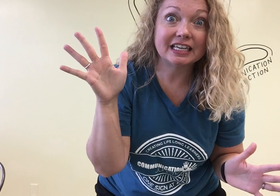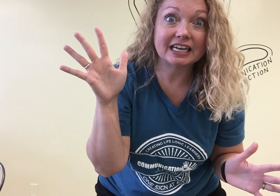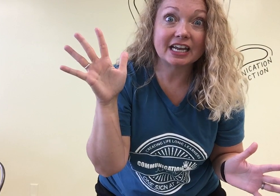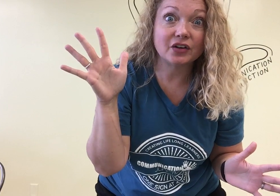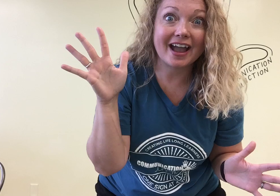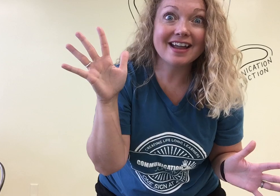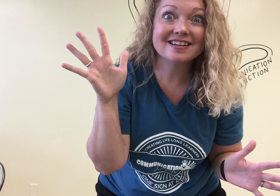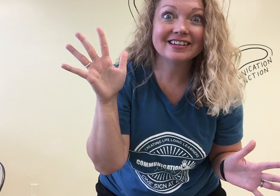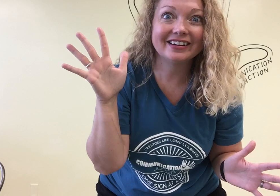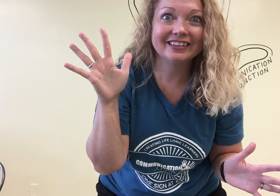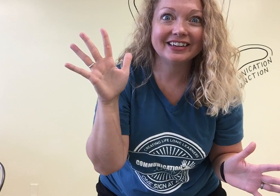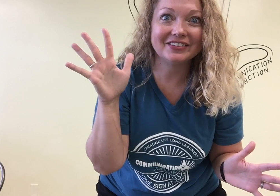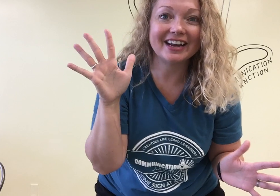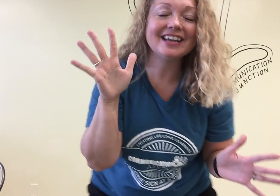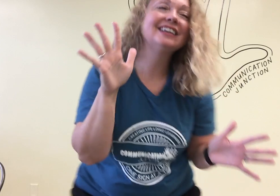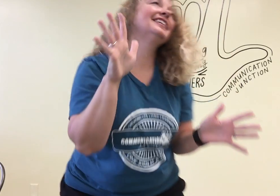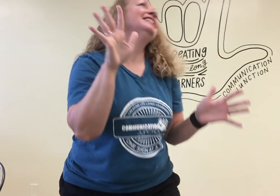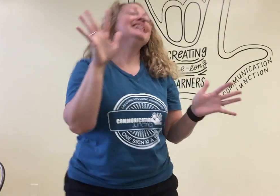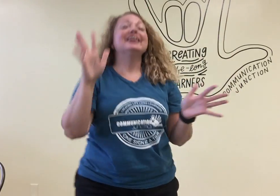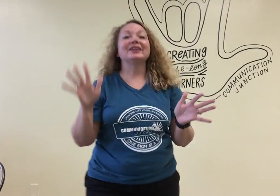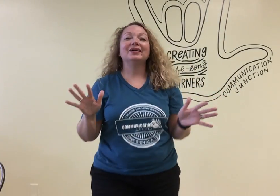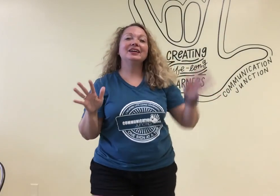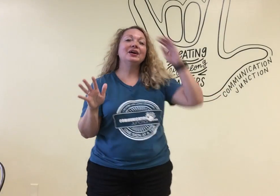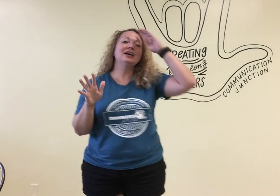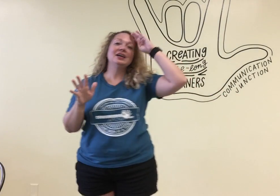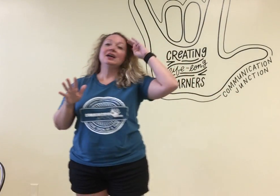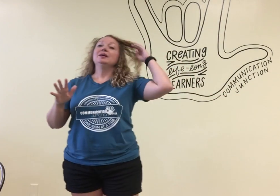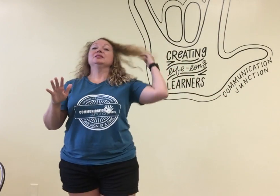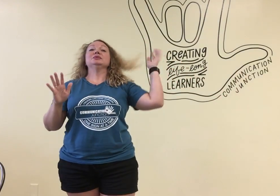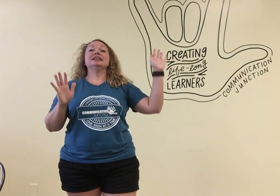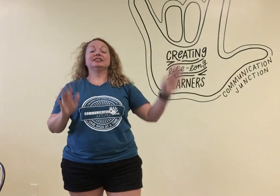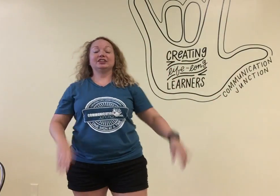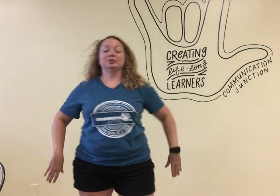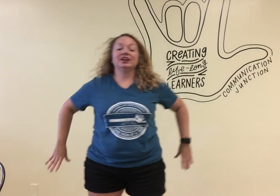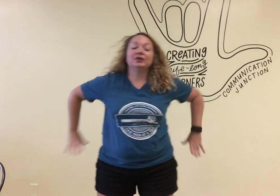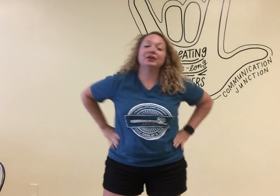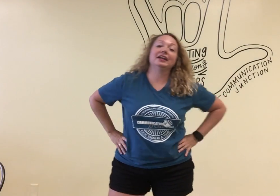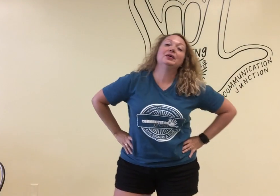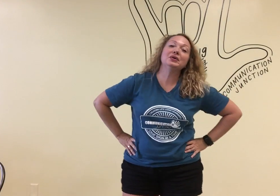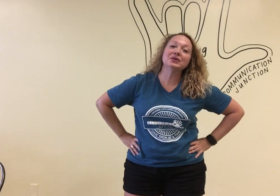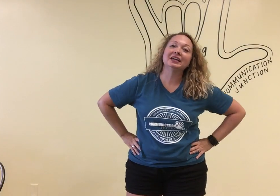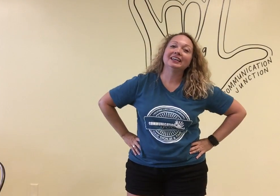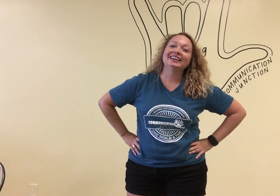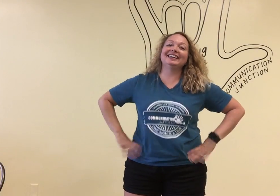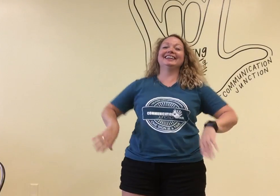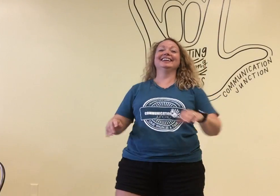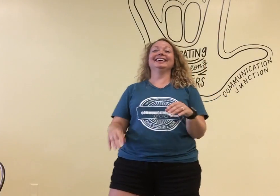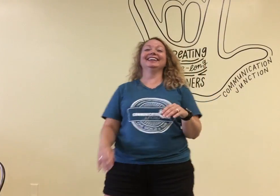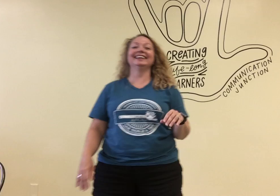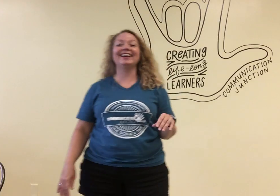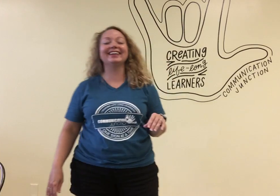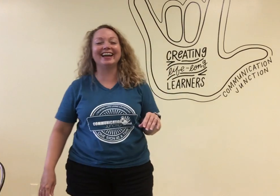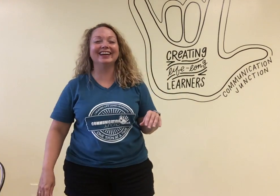again, okay? Are you ready? Here we go. Miss Winnie has to catch her breath. Hold on. Whew. Okay, here